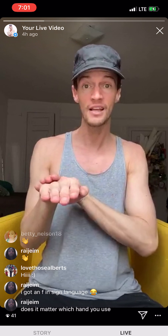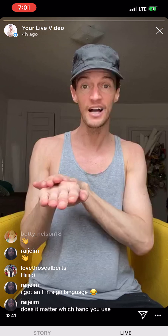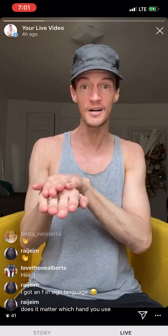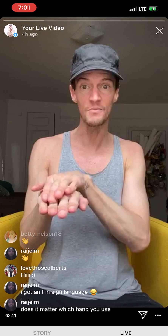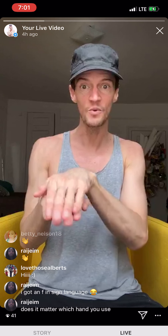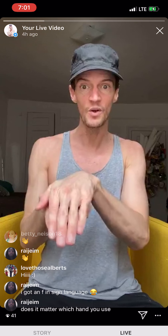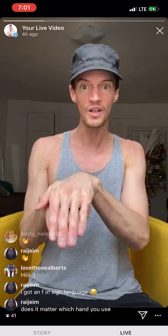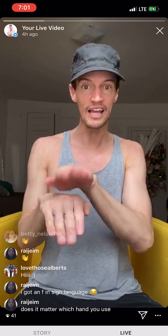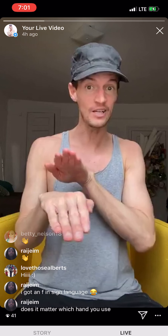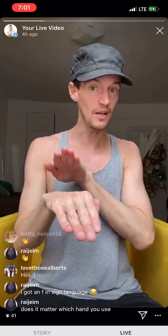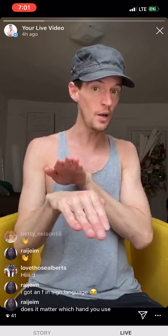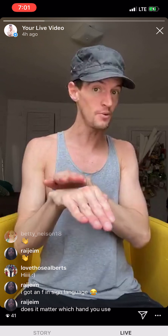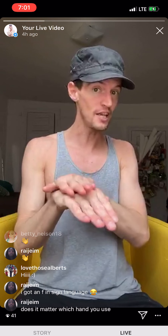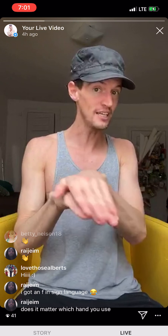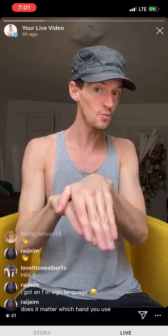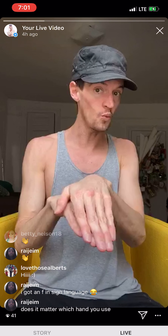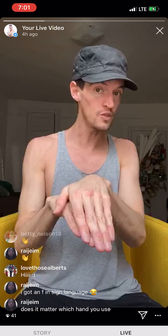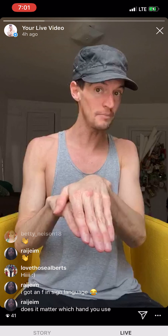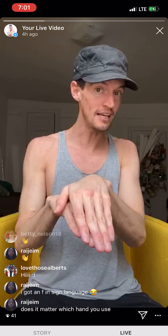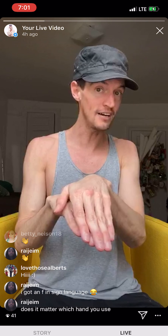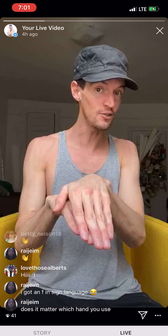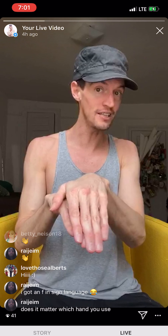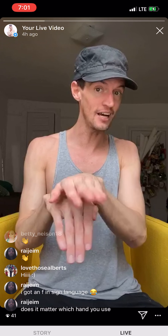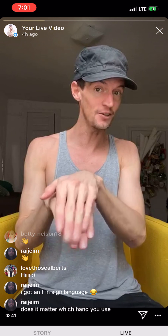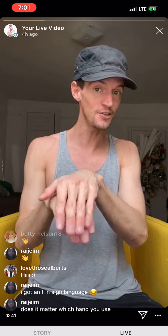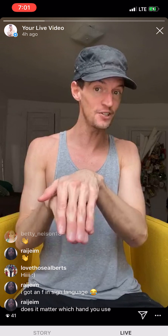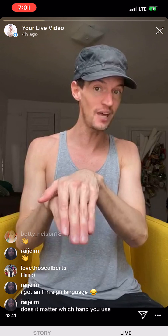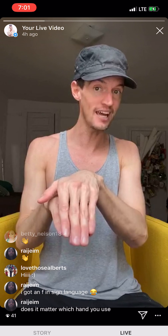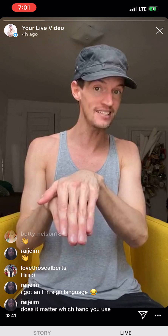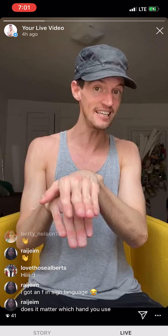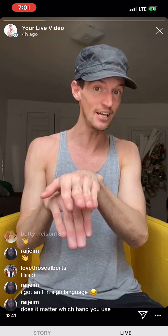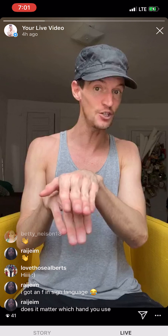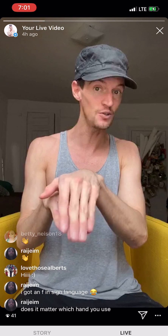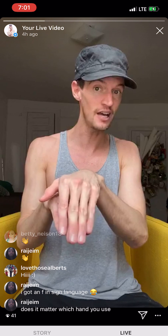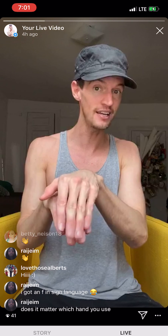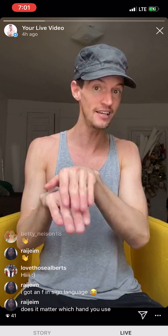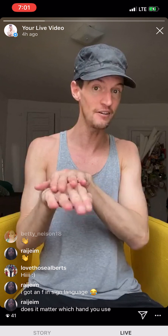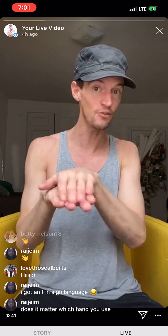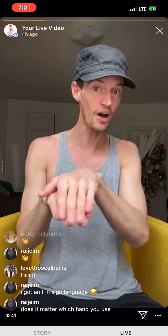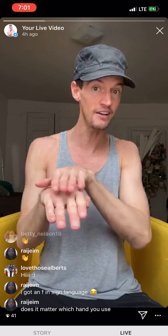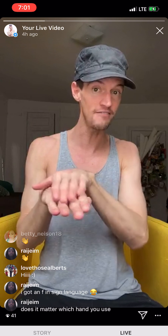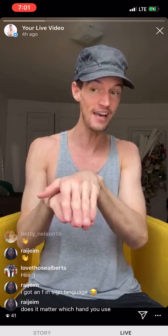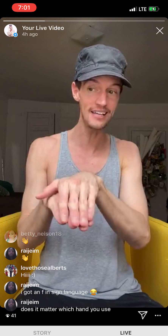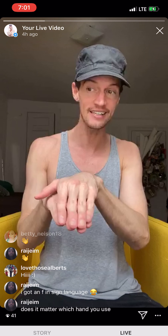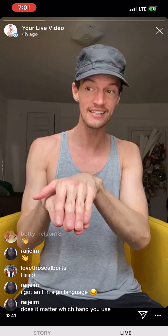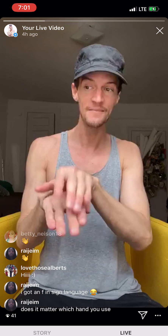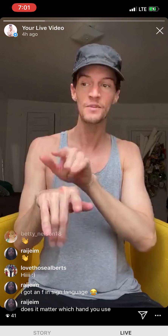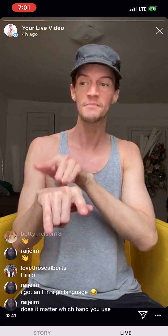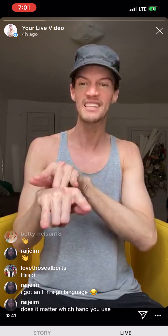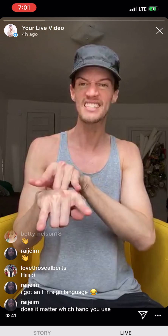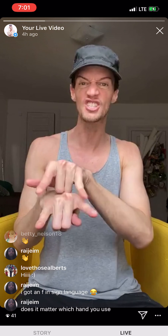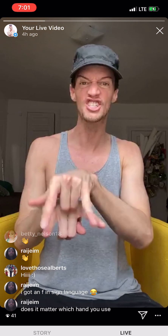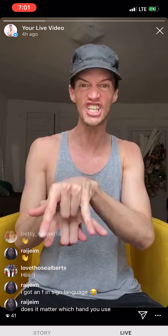Um like almost like something covering the other so you can't see like two-sided a fraud a fake. But this is cheat.